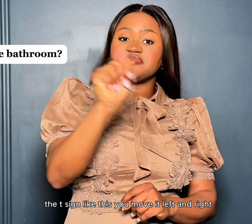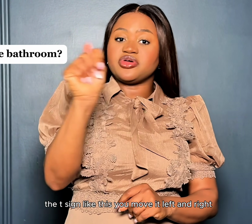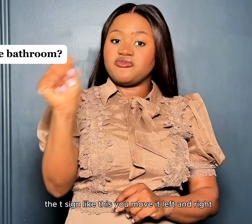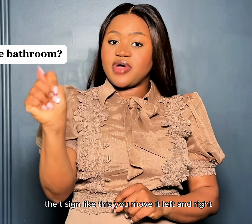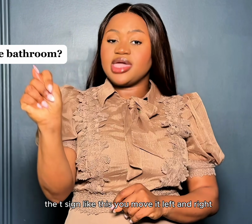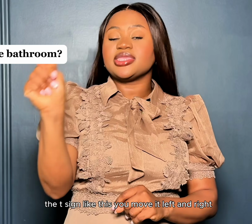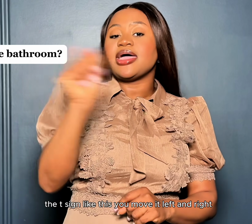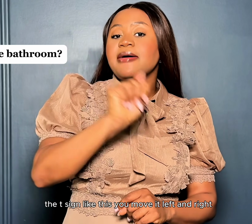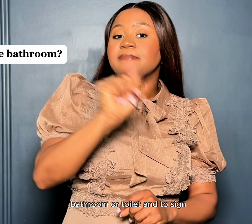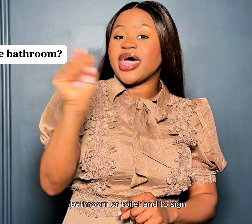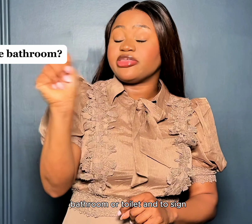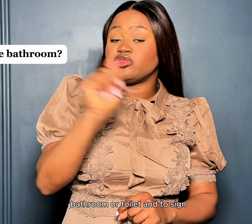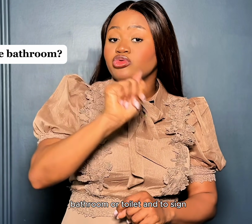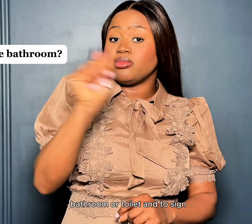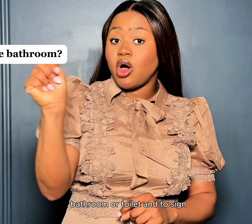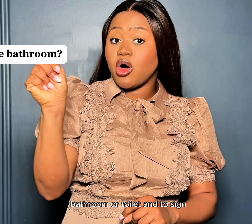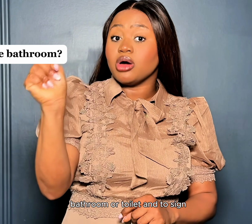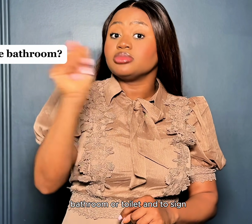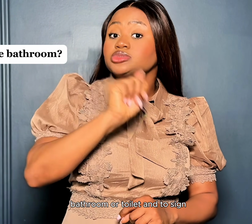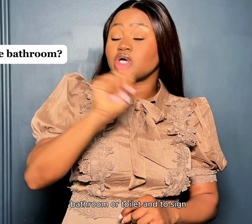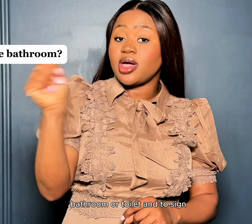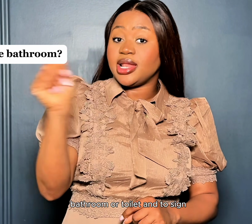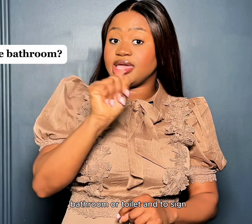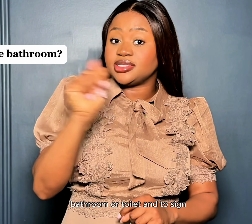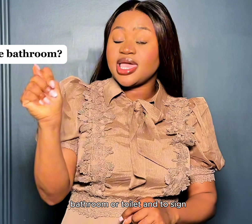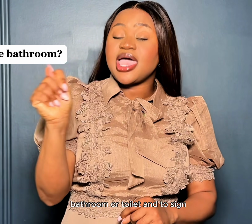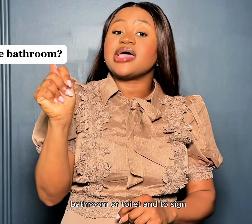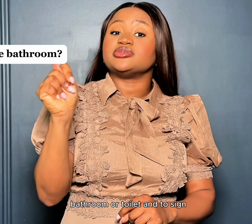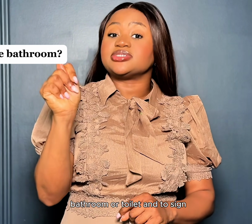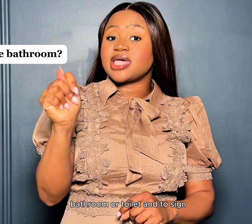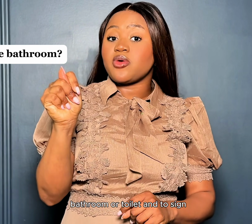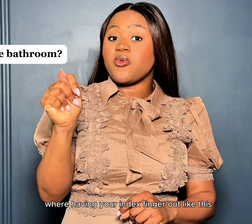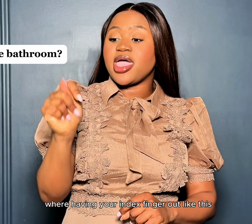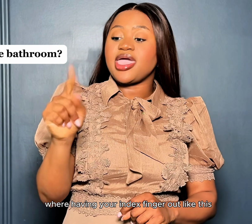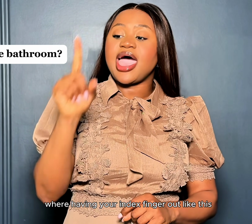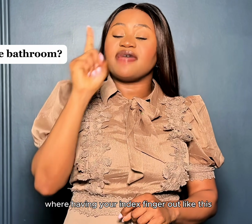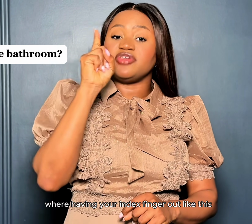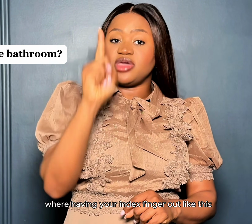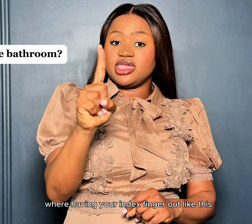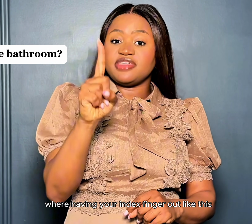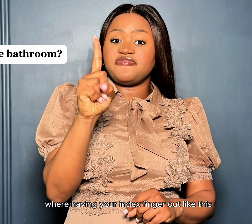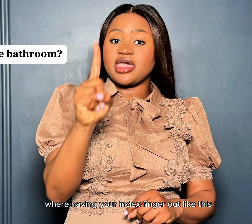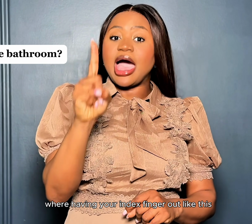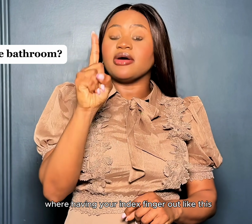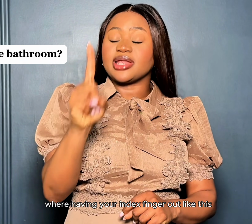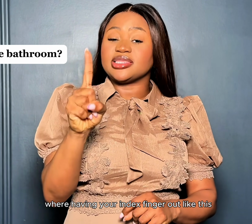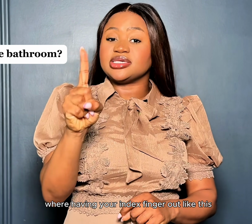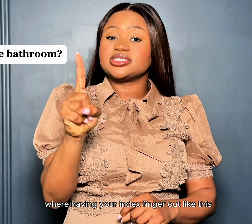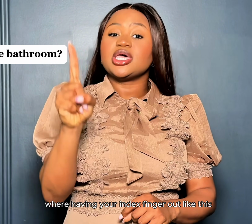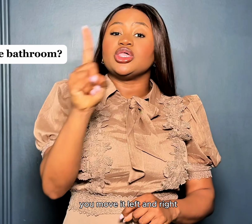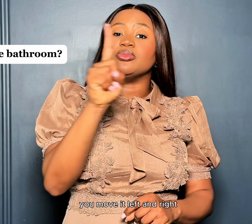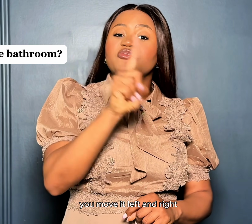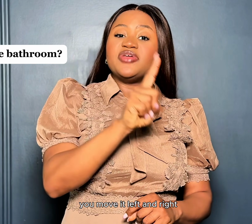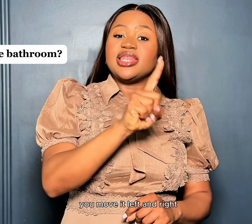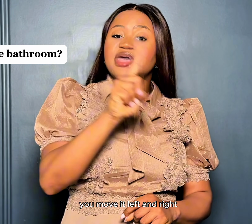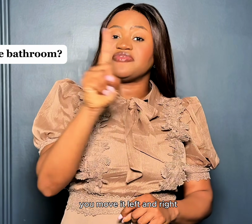and right, bathroom or toilet. And to sign where, having your index finger out like this, you move it left and